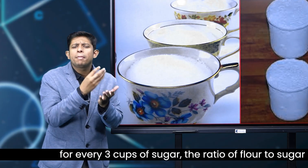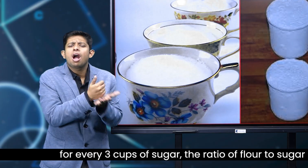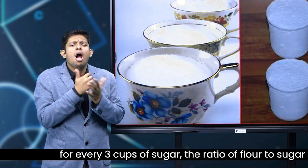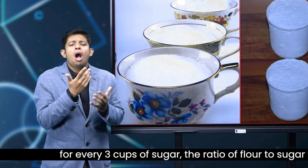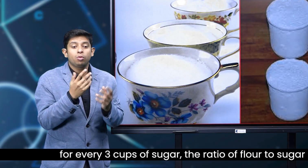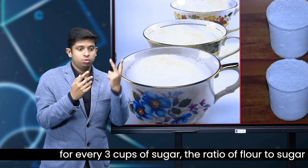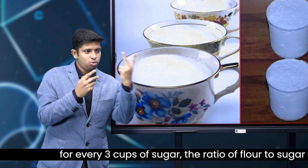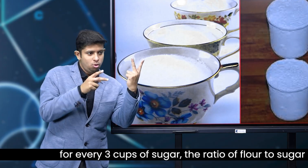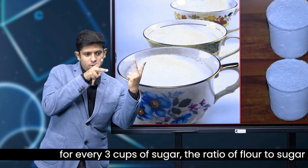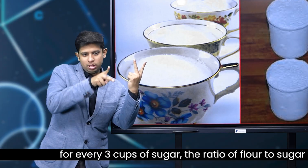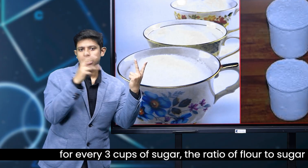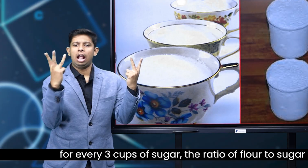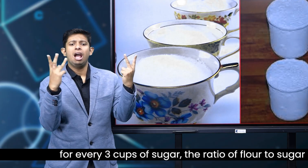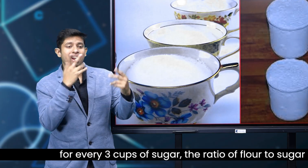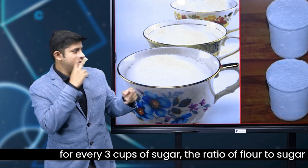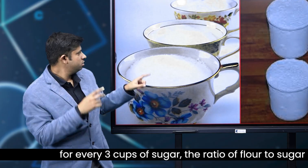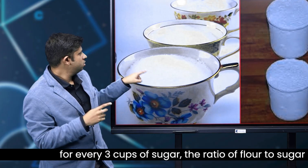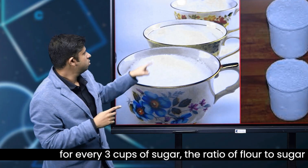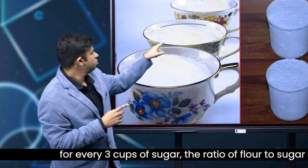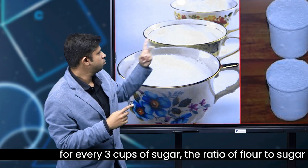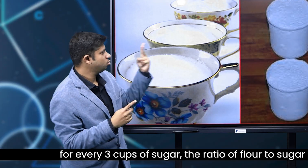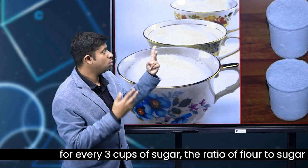the ratio of flour to sugar is 2:3.